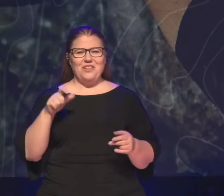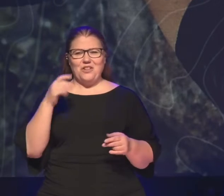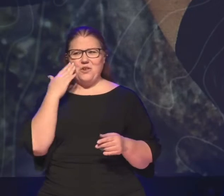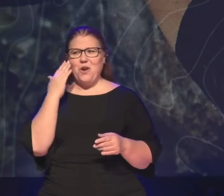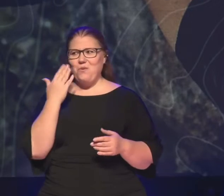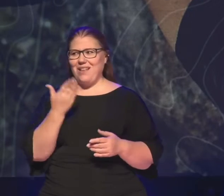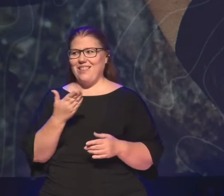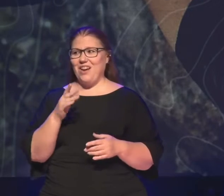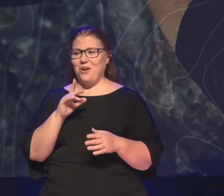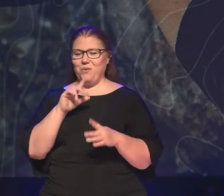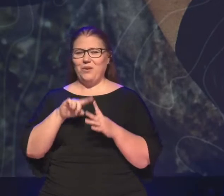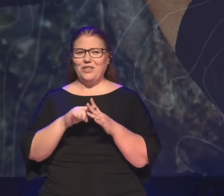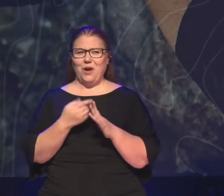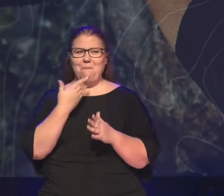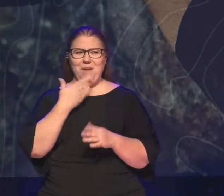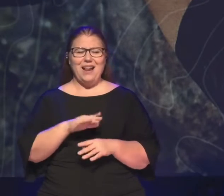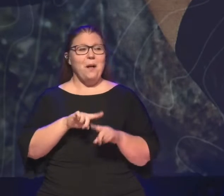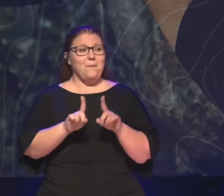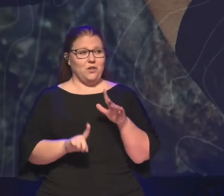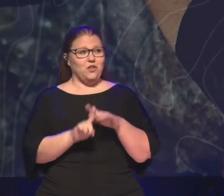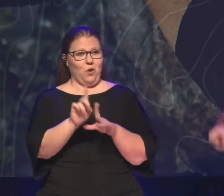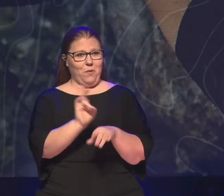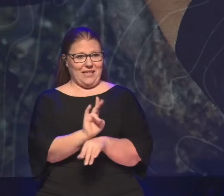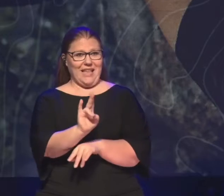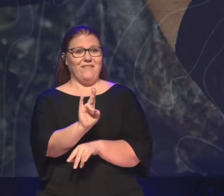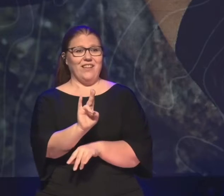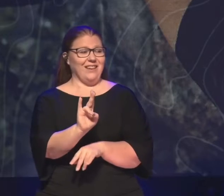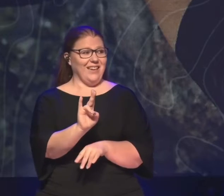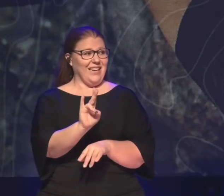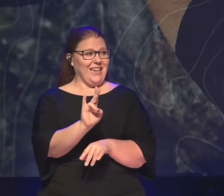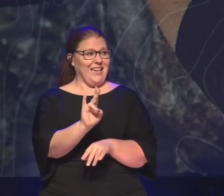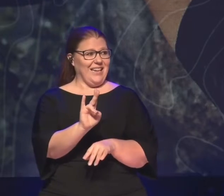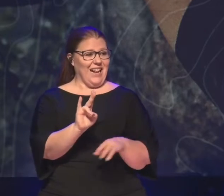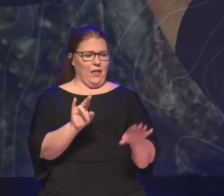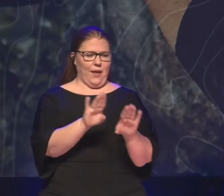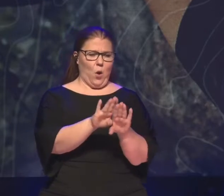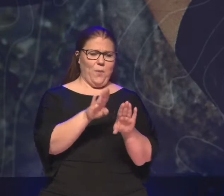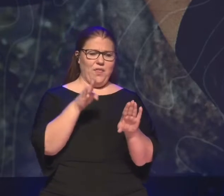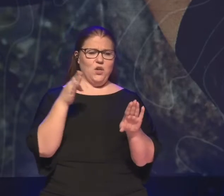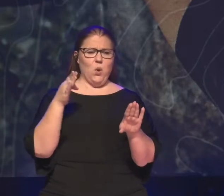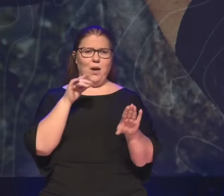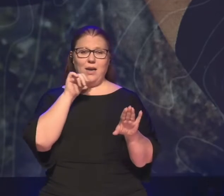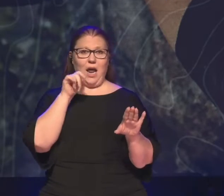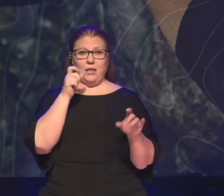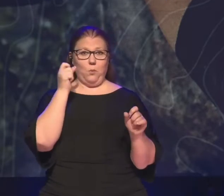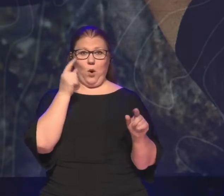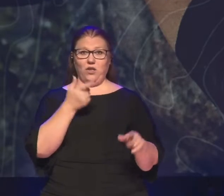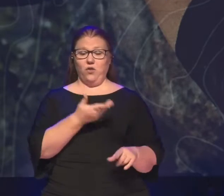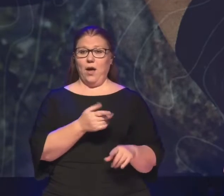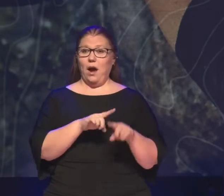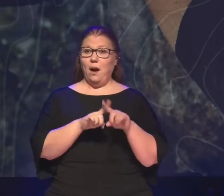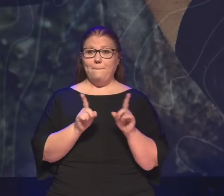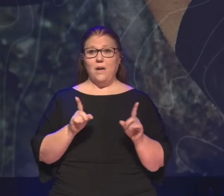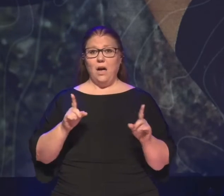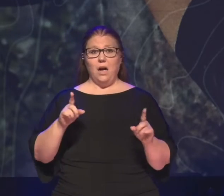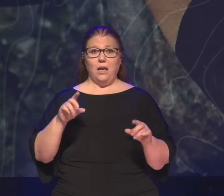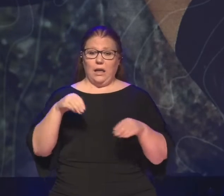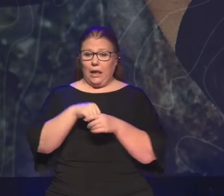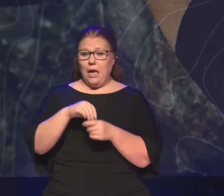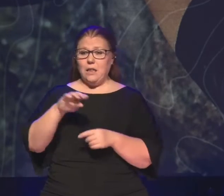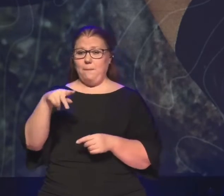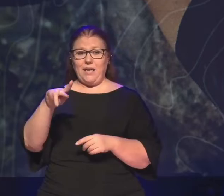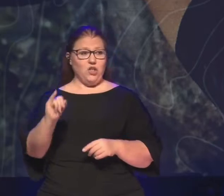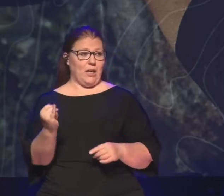right there, this is going to start off bad. But you show up at 7 o'clock. Imagine they like open the door, not surprised that you're there, but totally in their